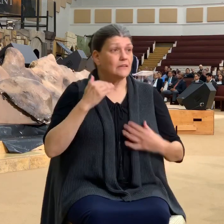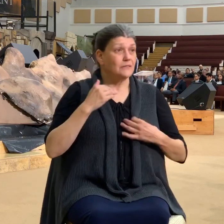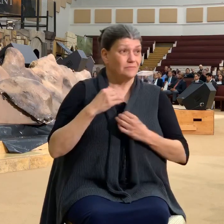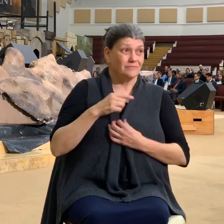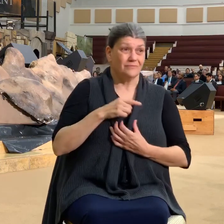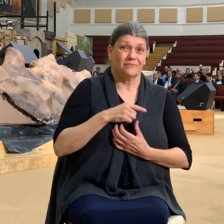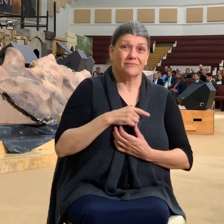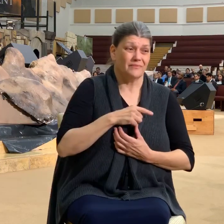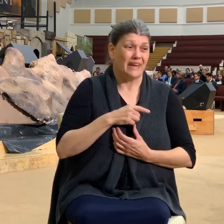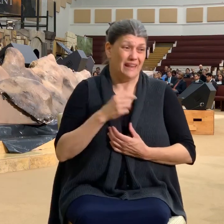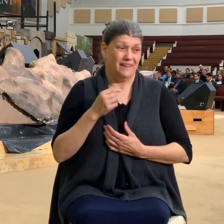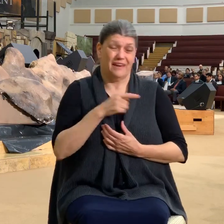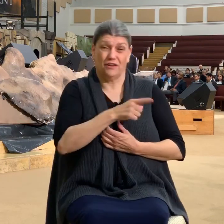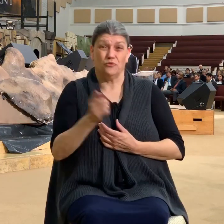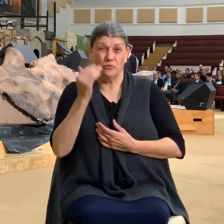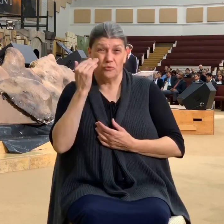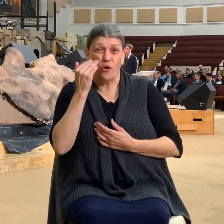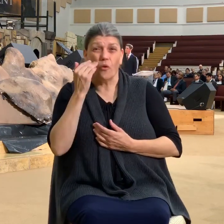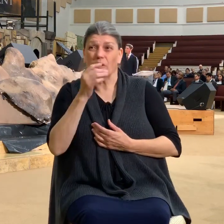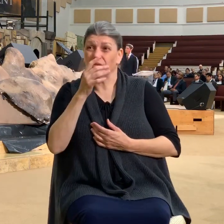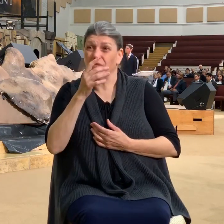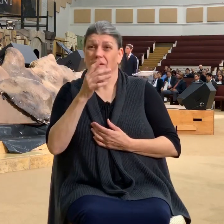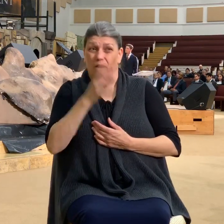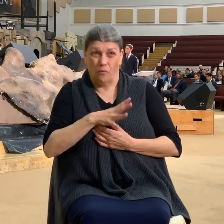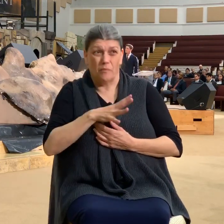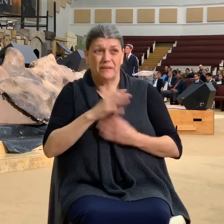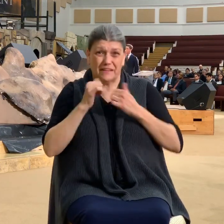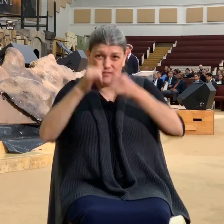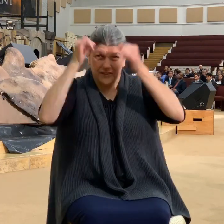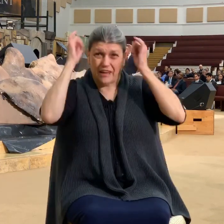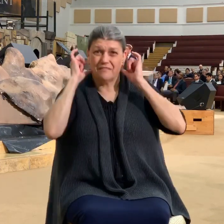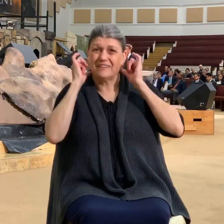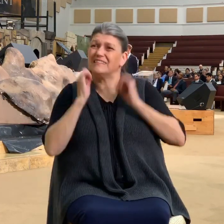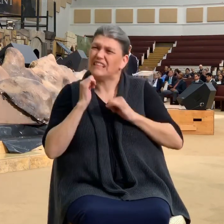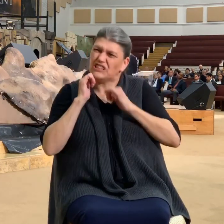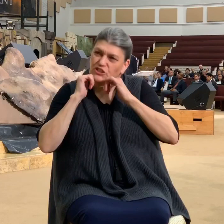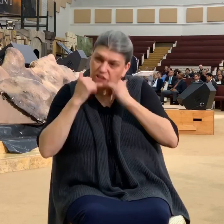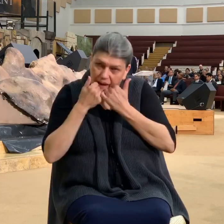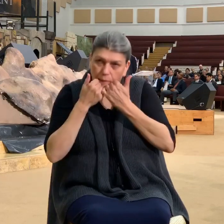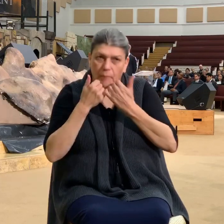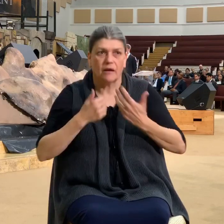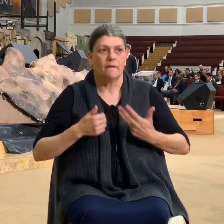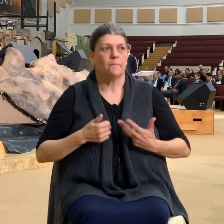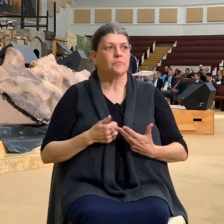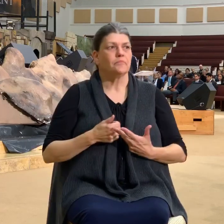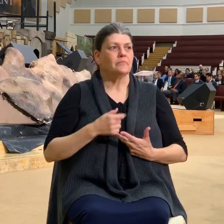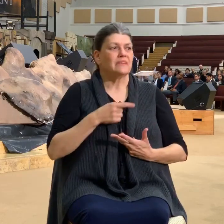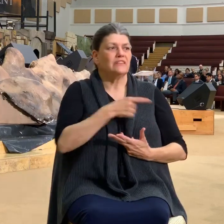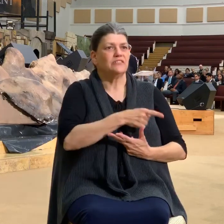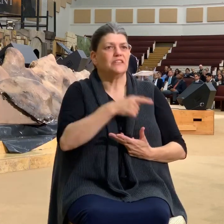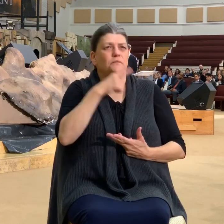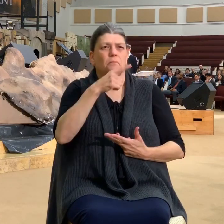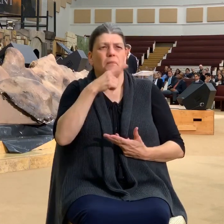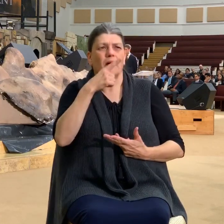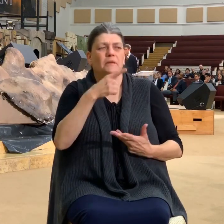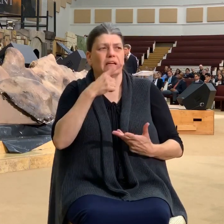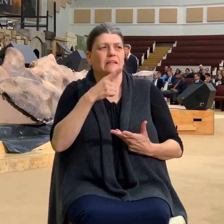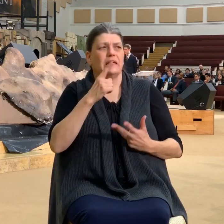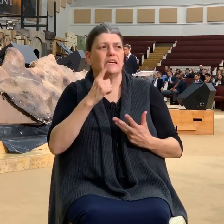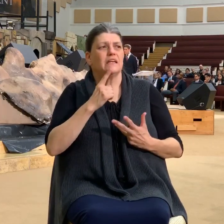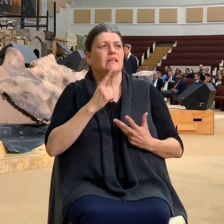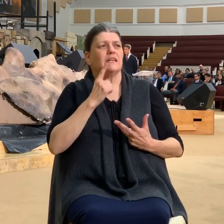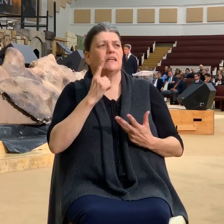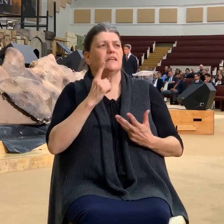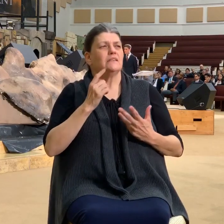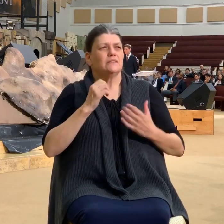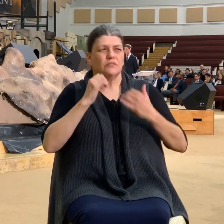you know it's a shame for a woman to be shaven. Because you know what that means? That means she has just been publicly shamed and humiliated